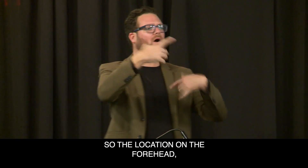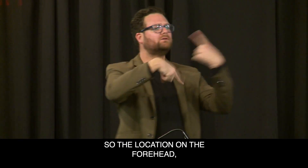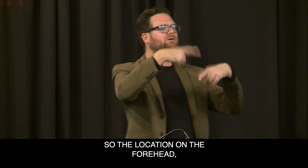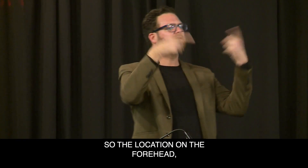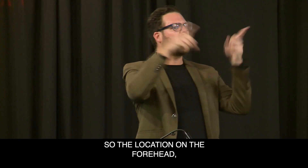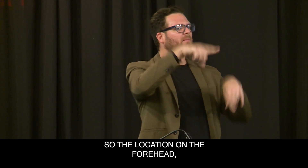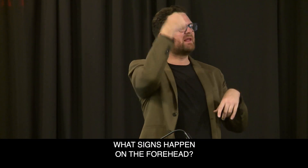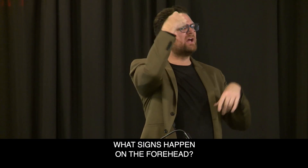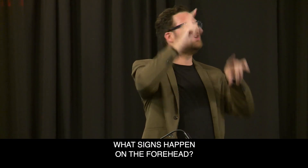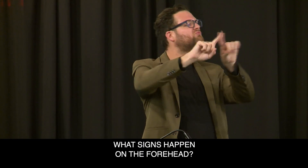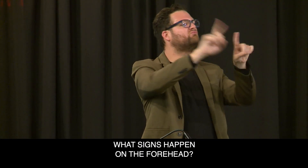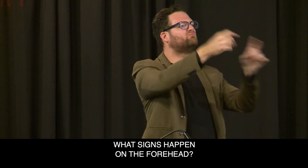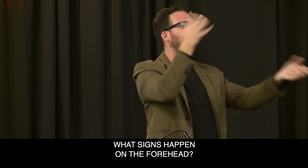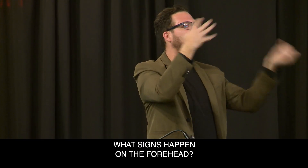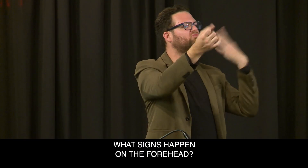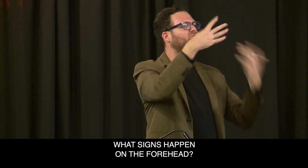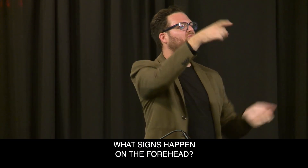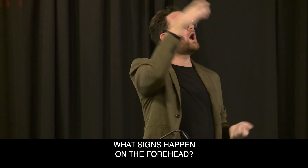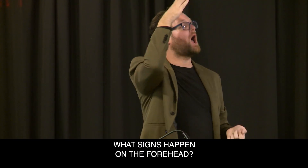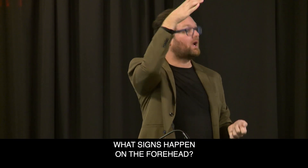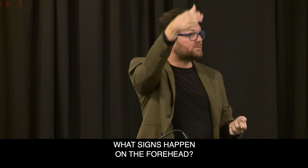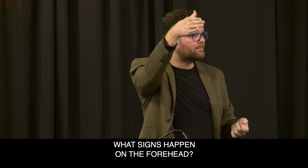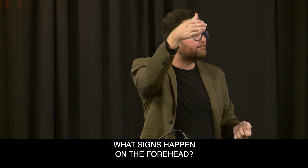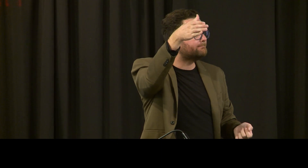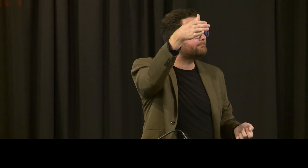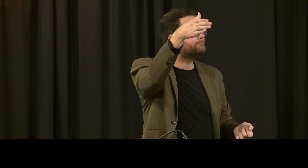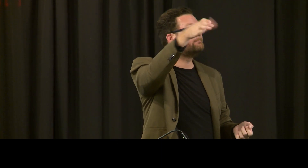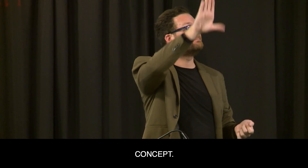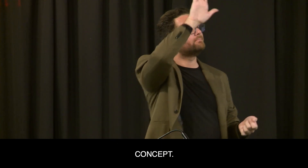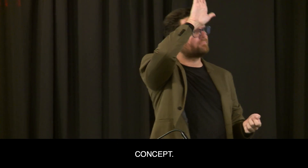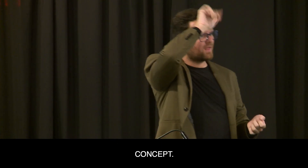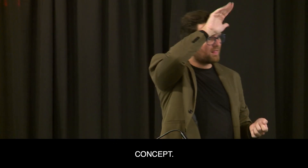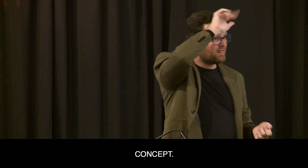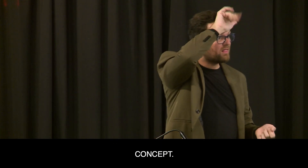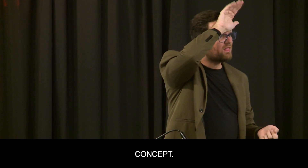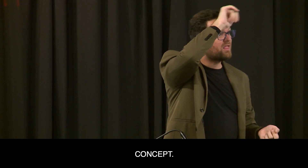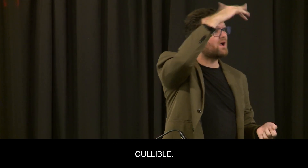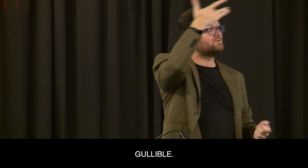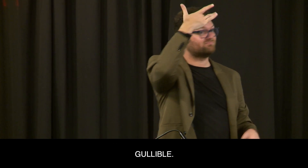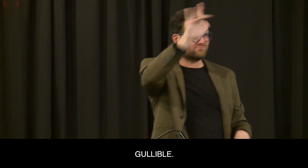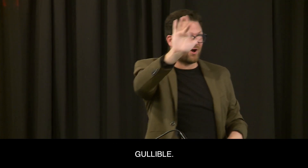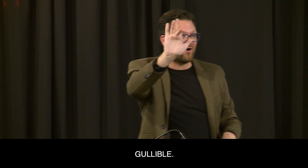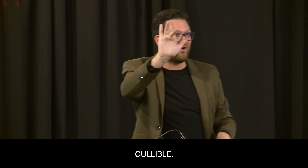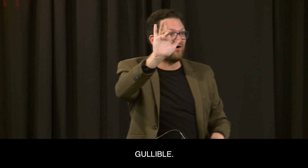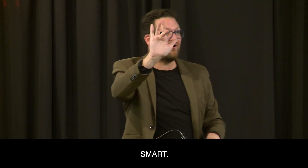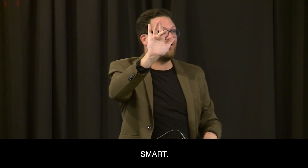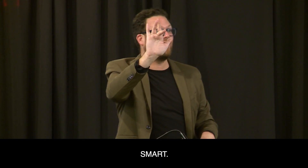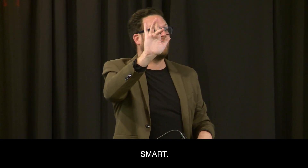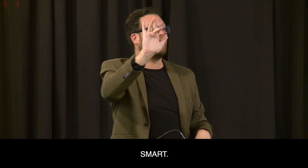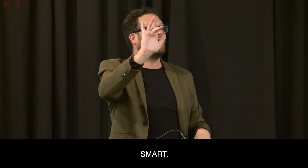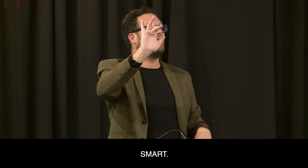the forehead. What signs happen on the forehead? Concept, gullible, smart,